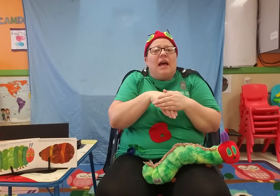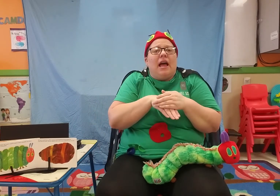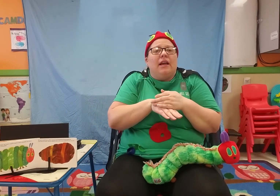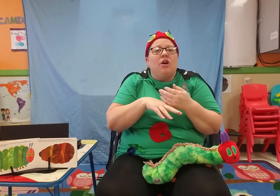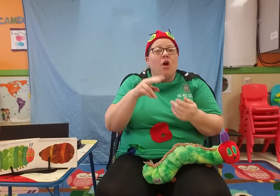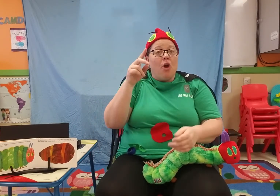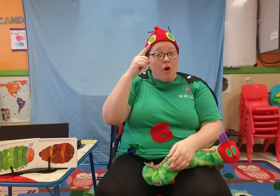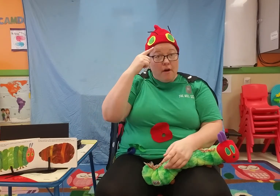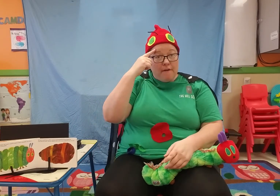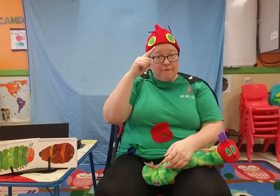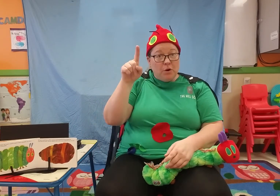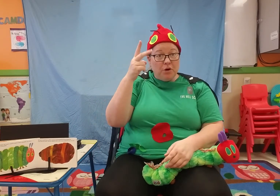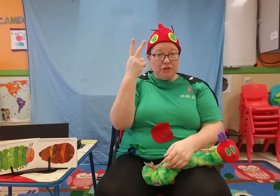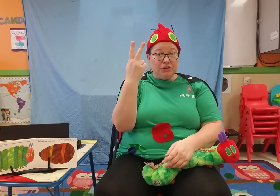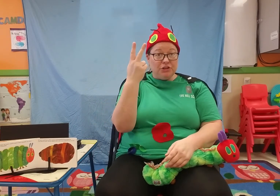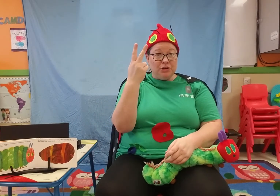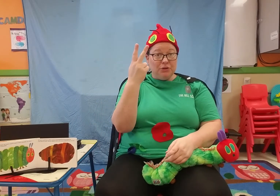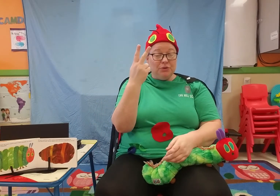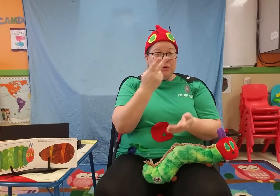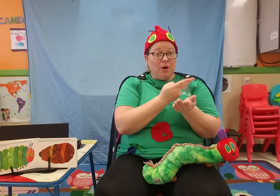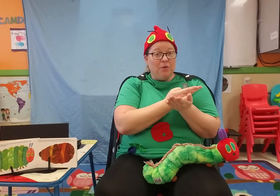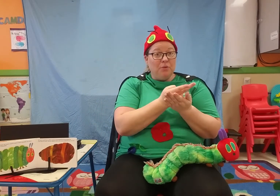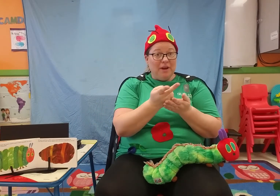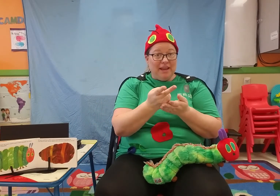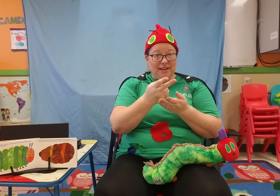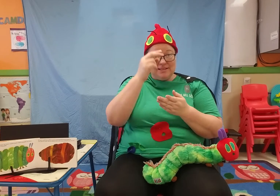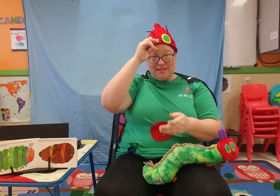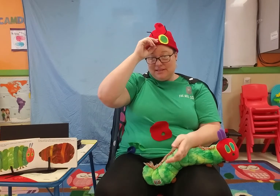inside for 2 weeks.